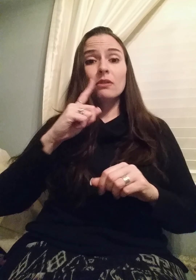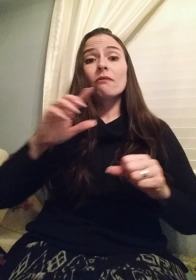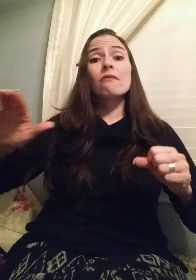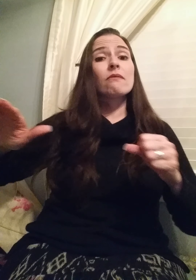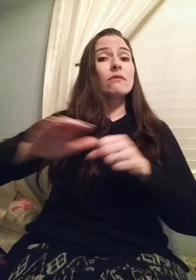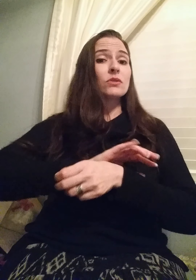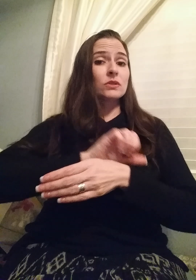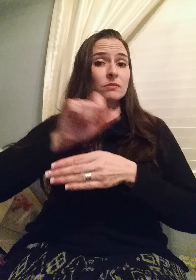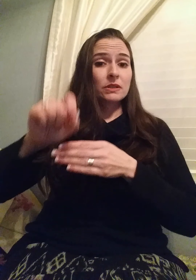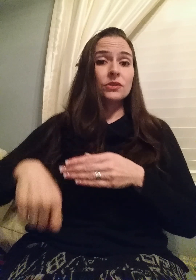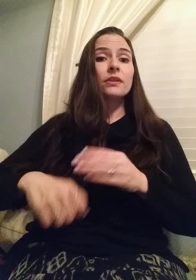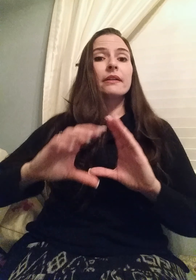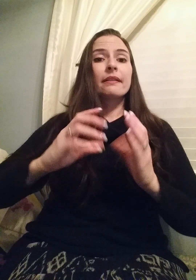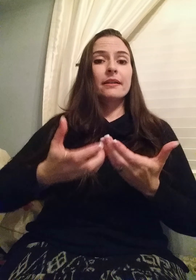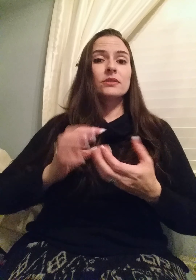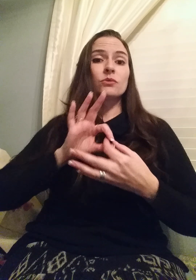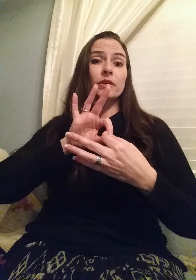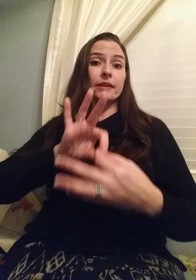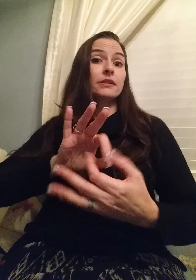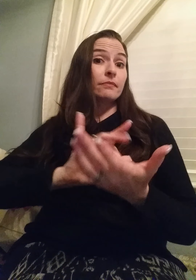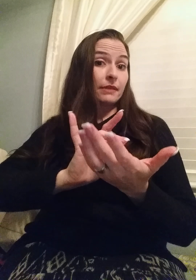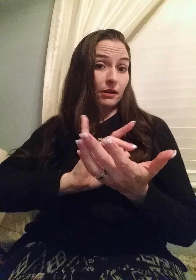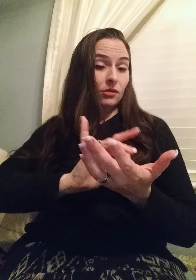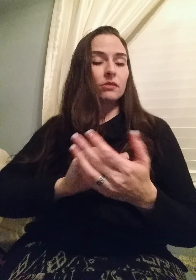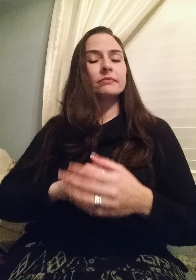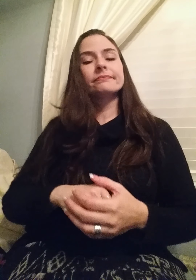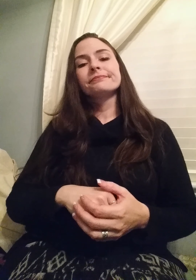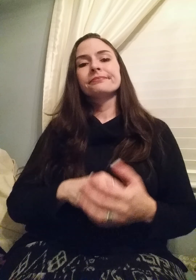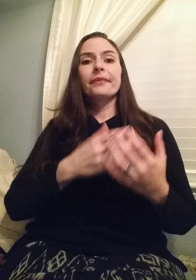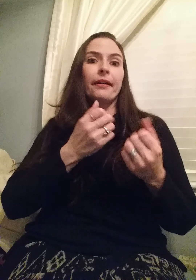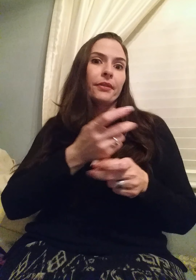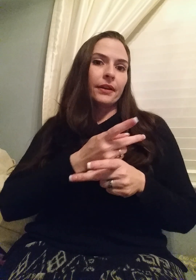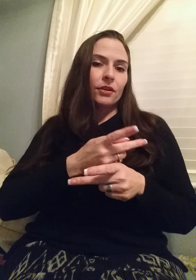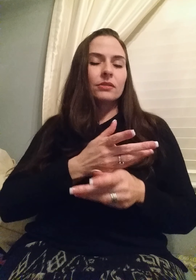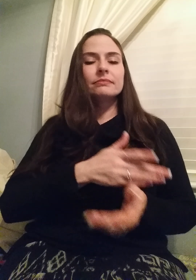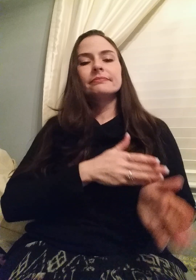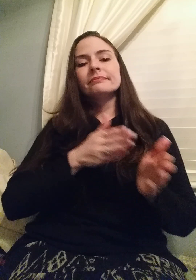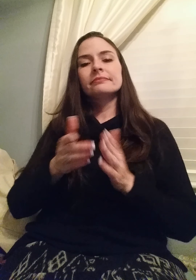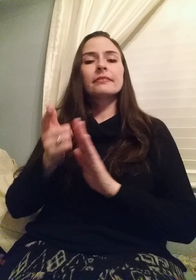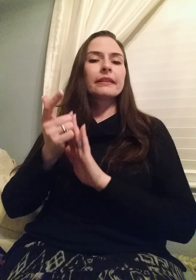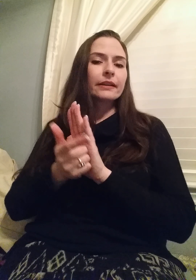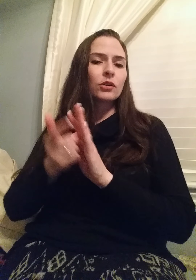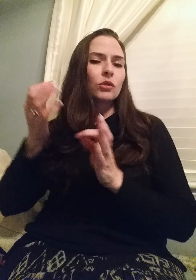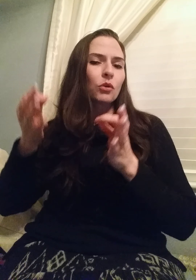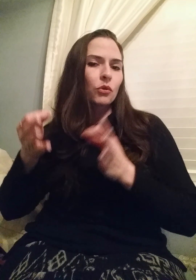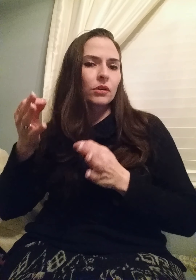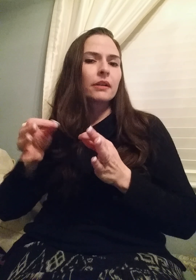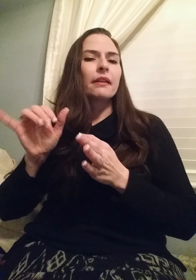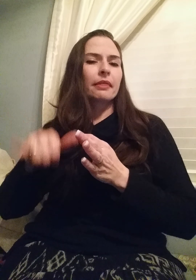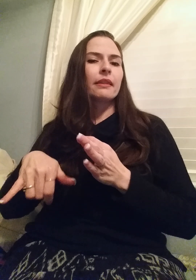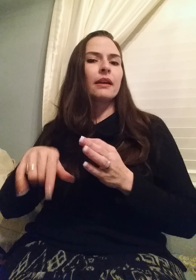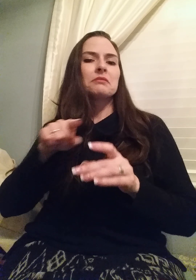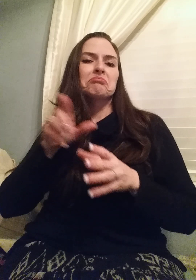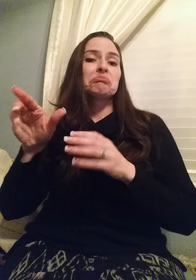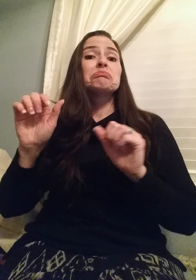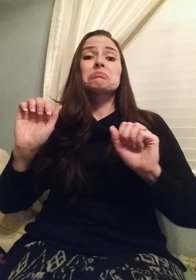coursework on topics such as medical, healthcare, legal, court, and those types of informational